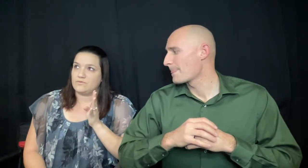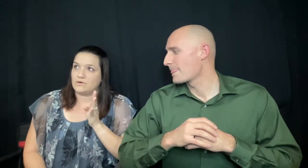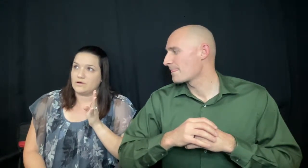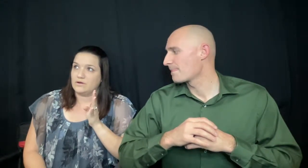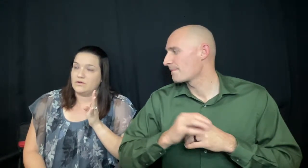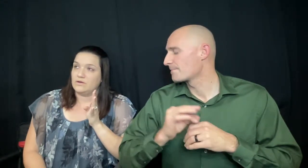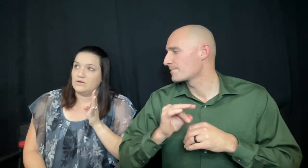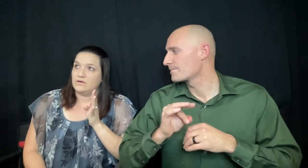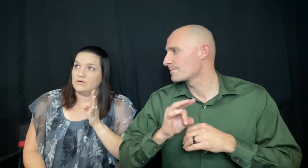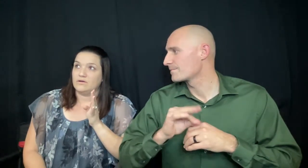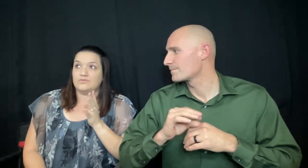4,